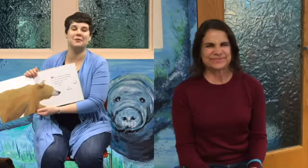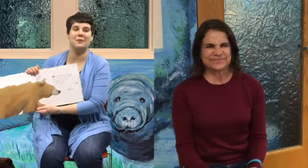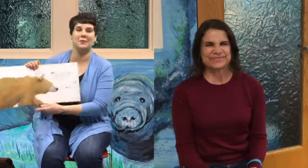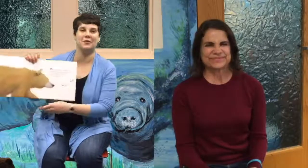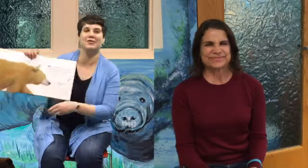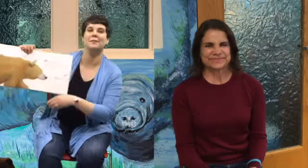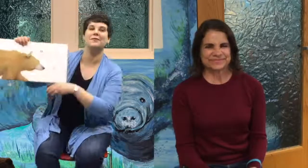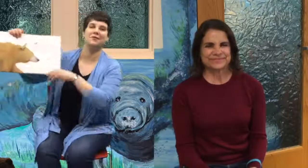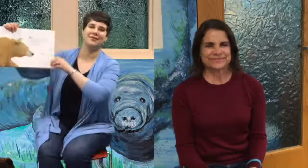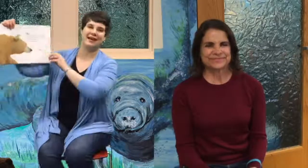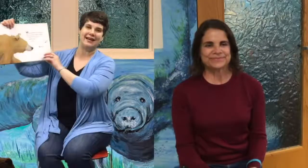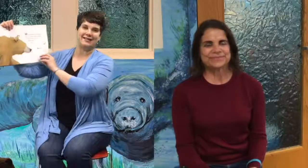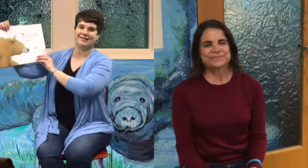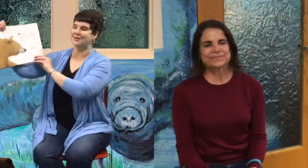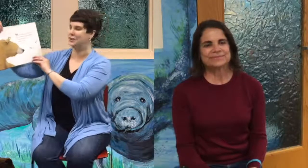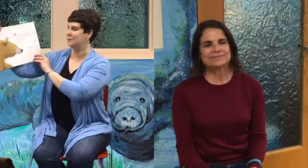remember some of those signs too.